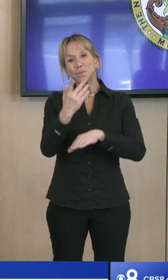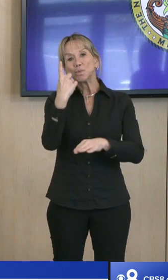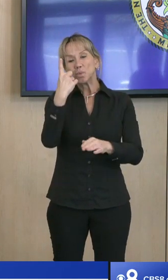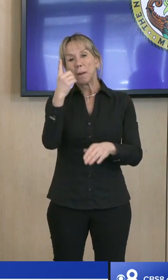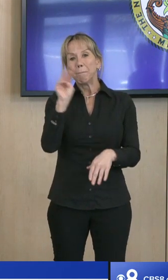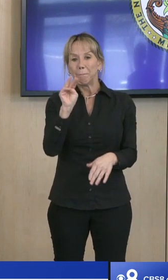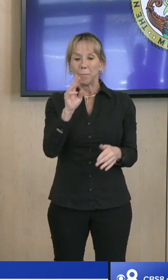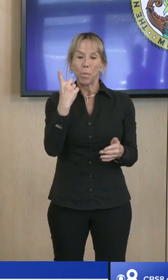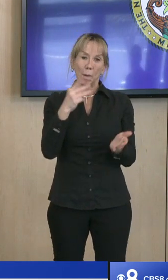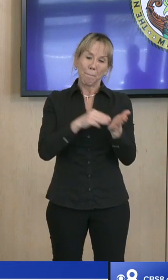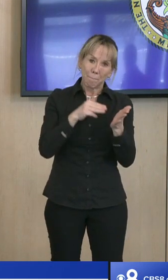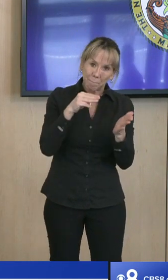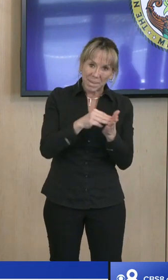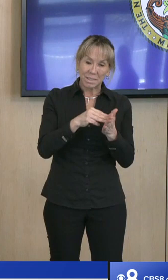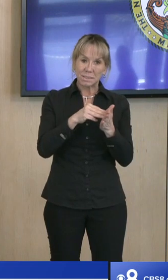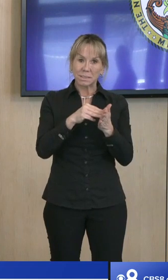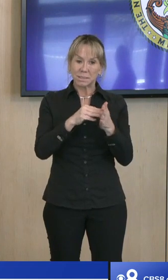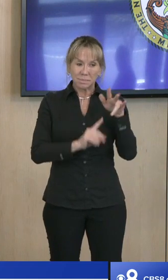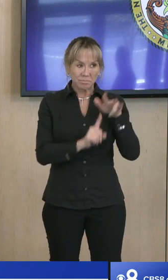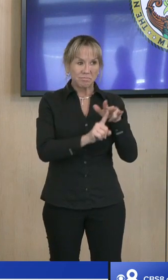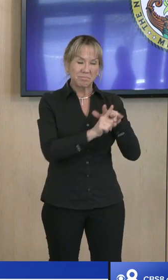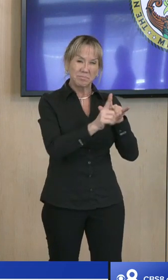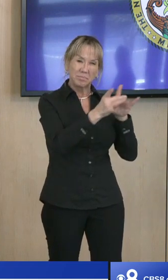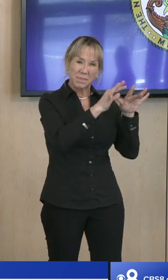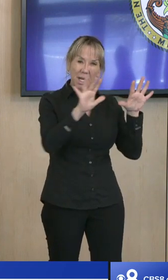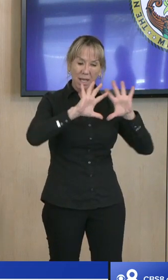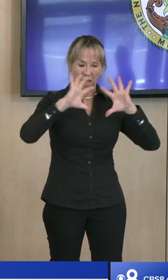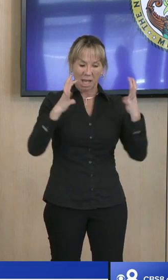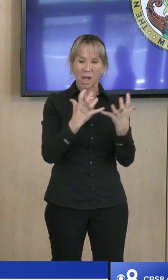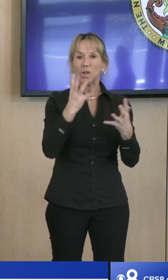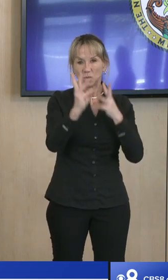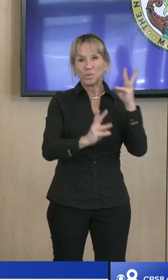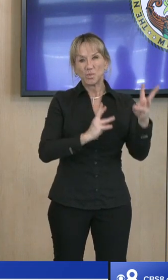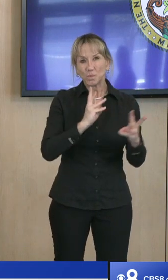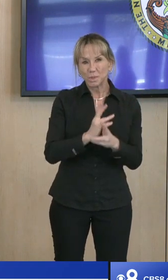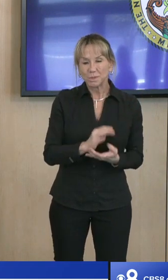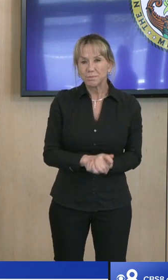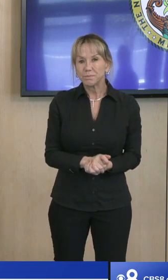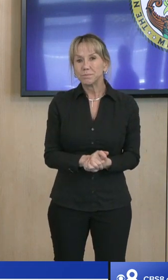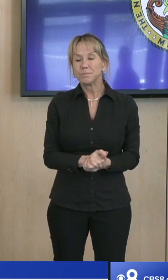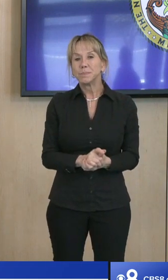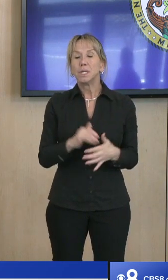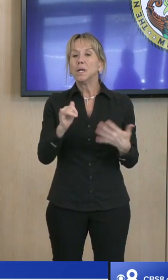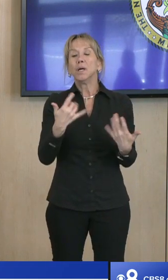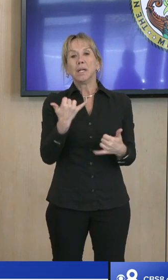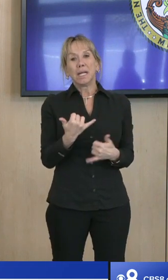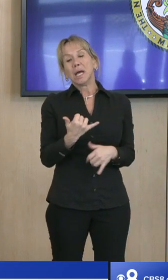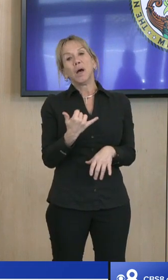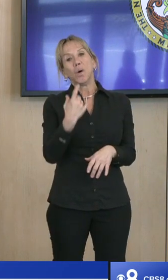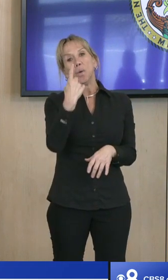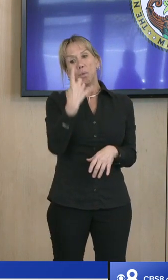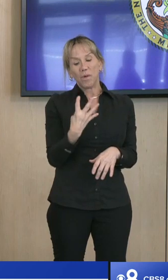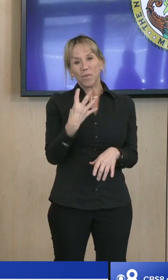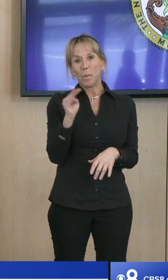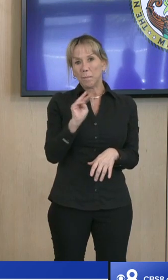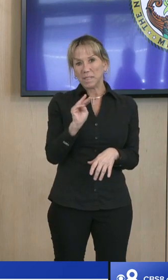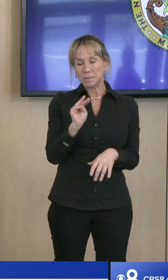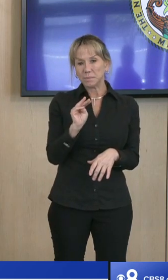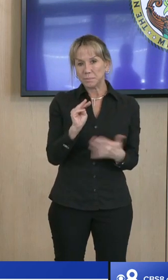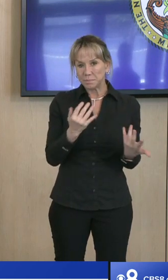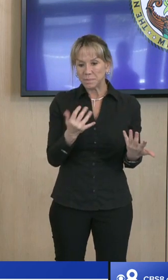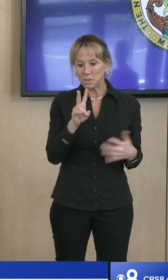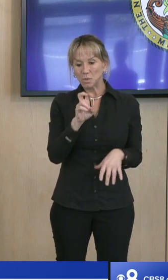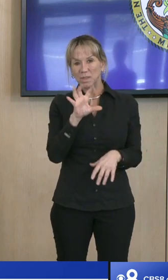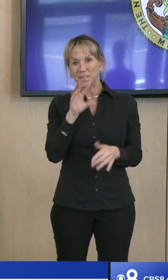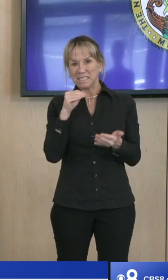of COVID-19 have been reported worldwide. We have about 250,000, we're approaching 250,000 cases here in the United